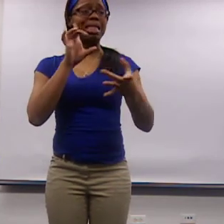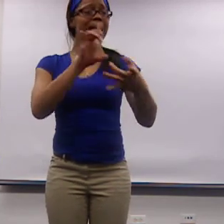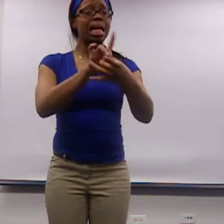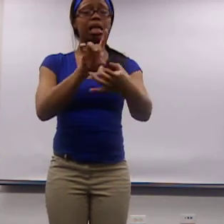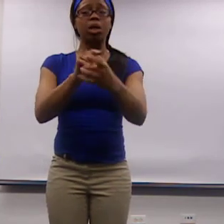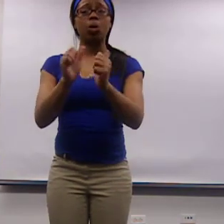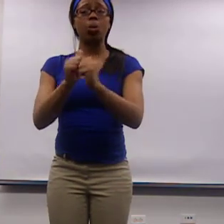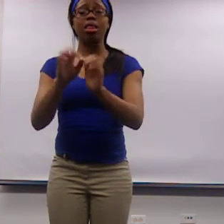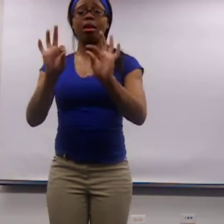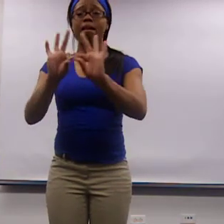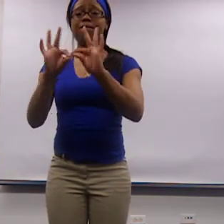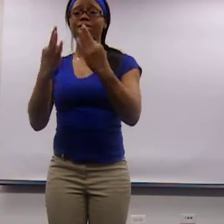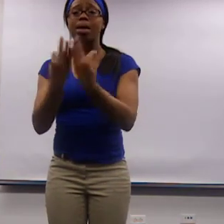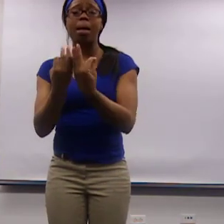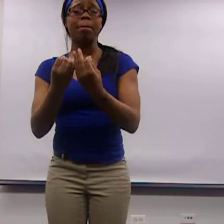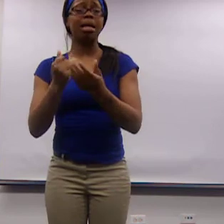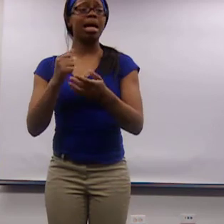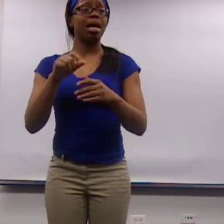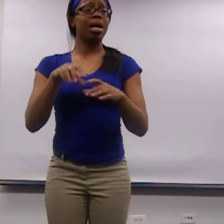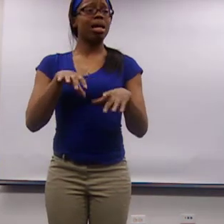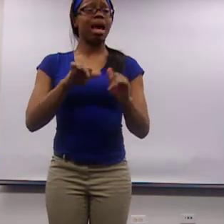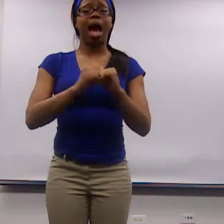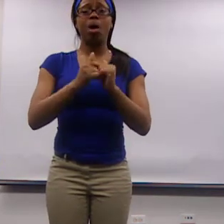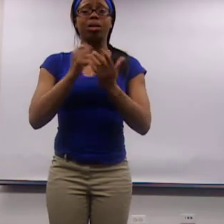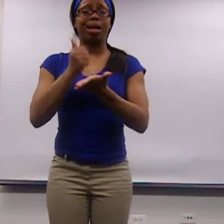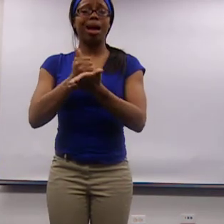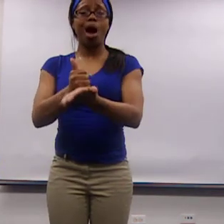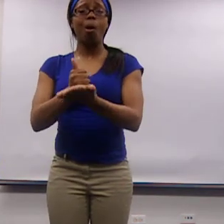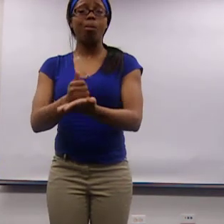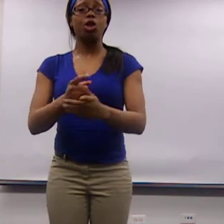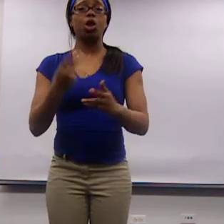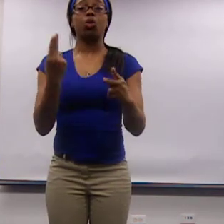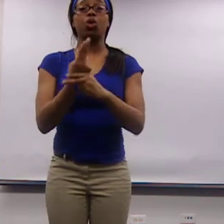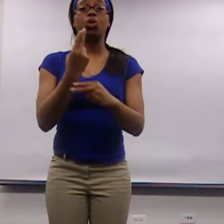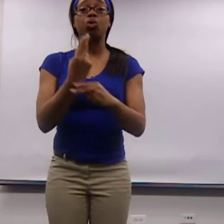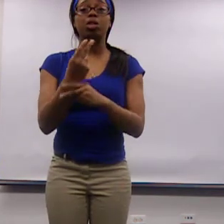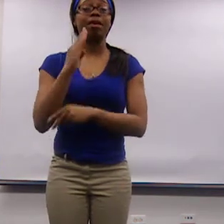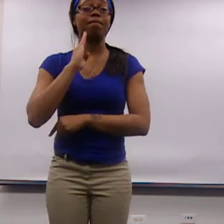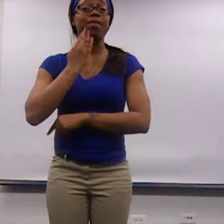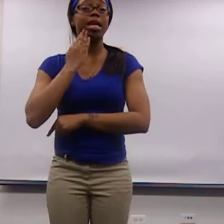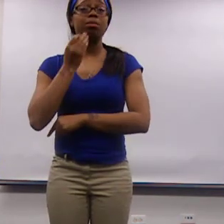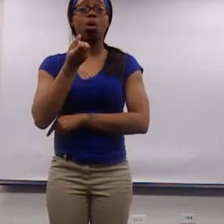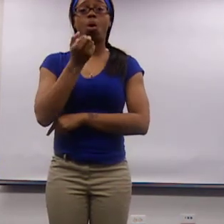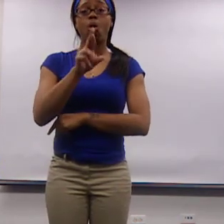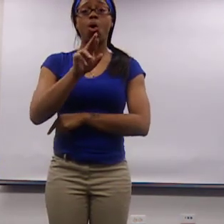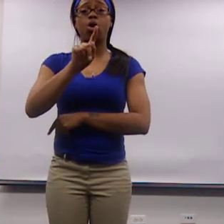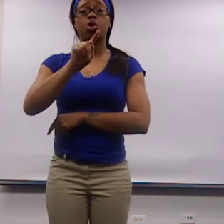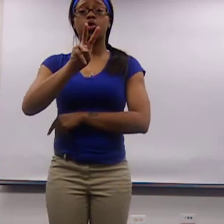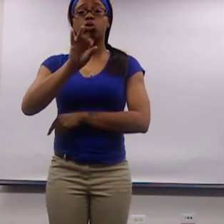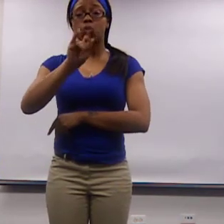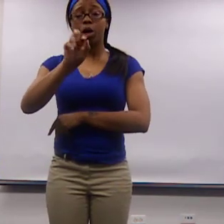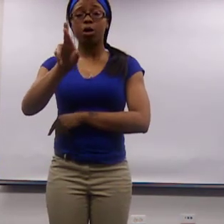families? They were using Facebook. They were using Twitter. They were tweeting, "I'm trapped. I need help."